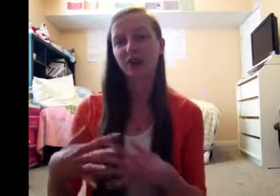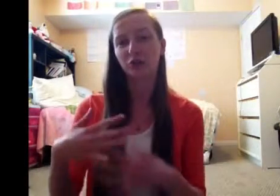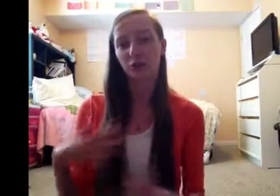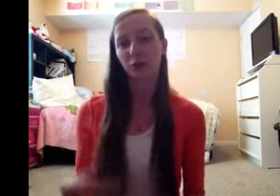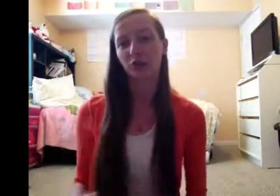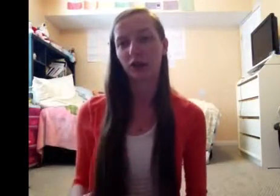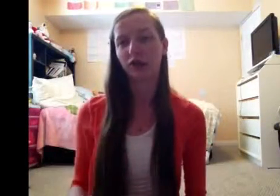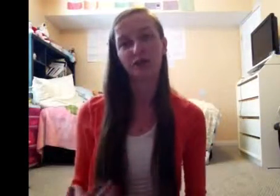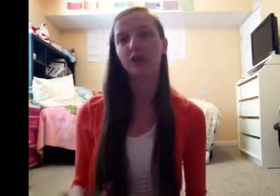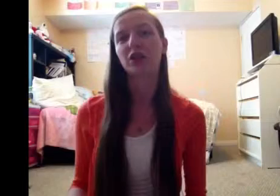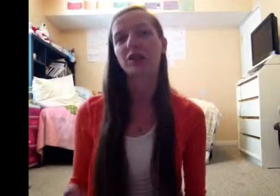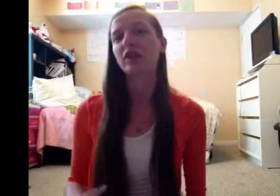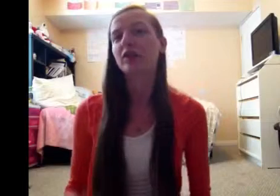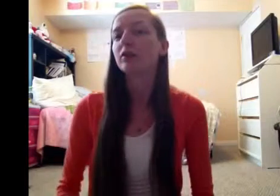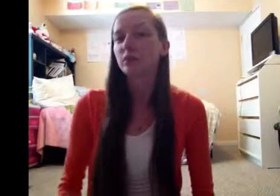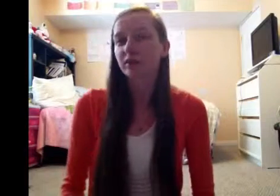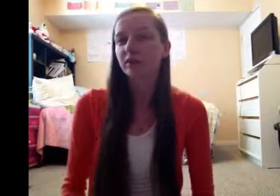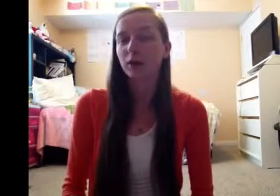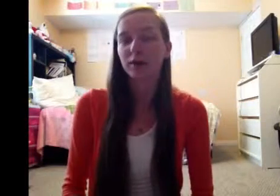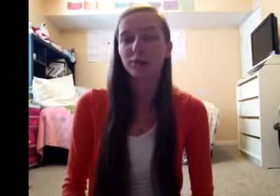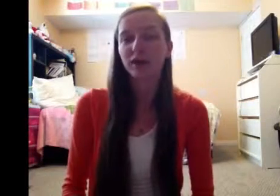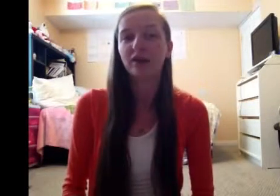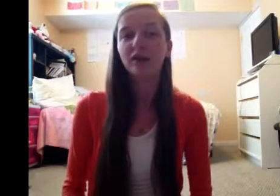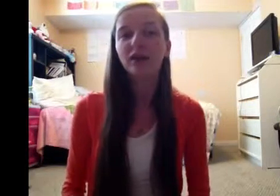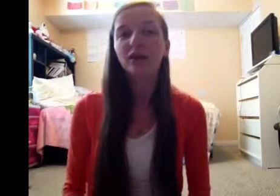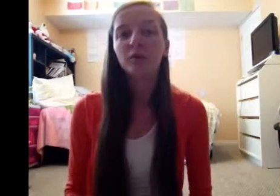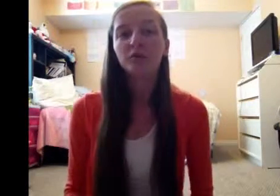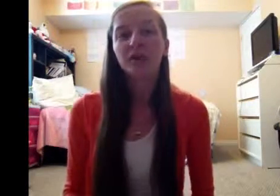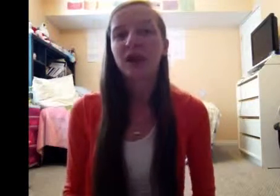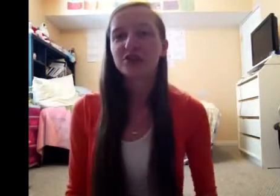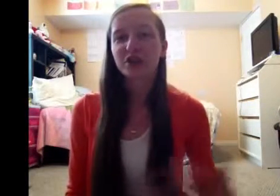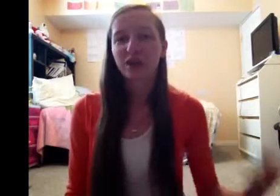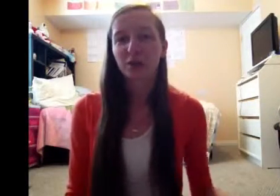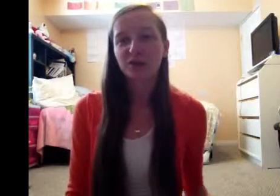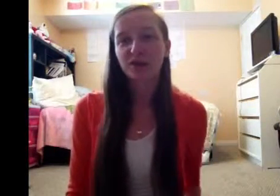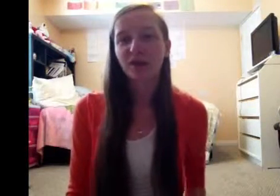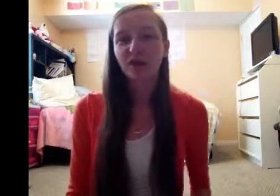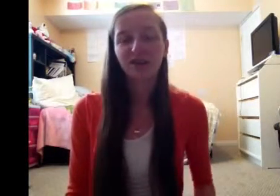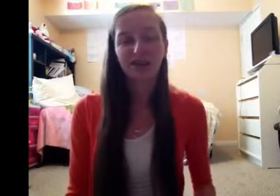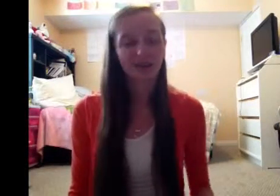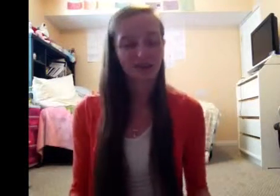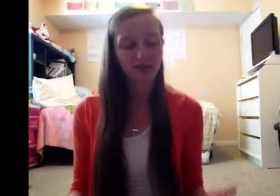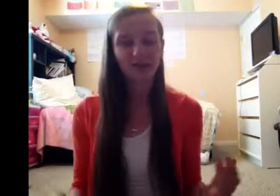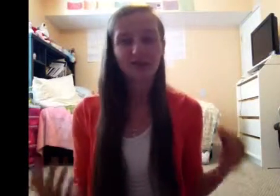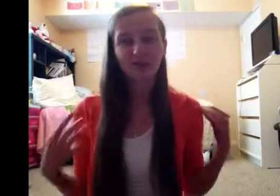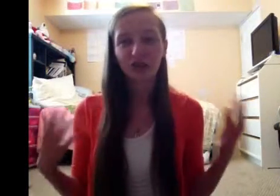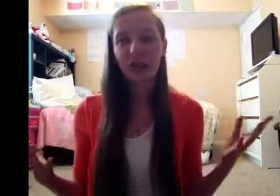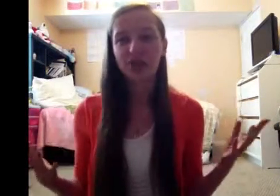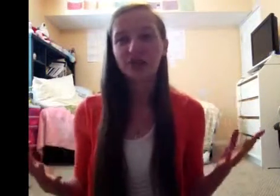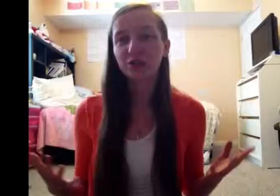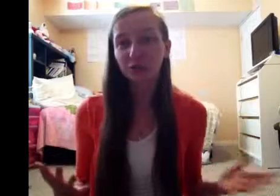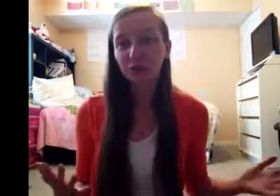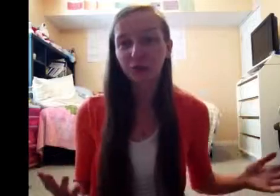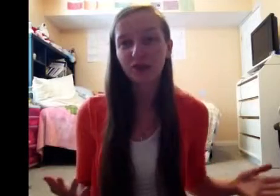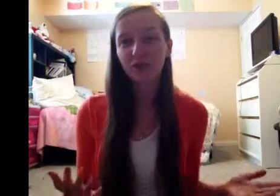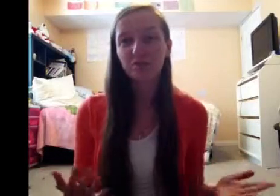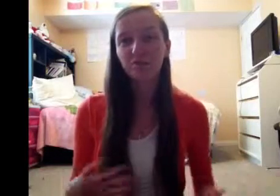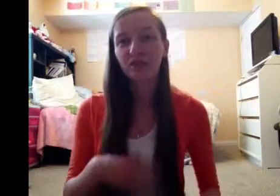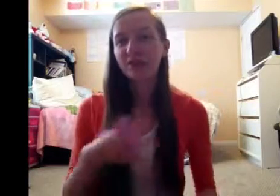uses both of your hands, then you have to have it a specific way. But I just get that question a lot, like, which hand do you use? It